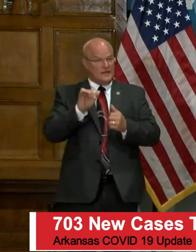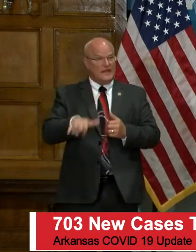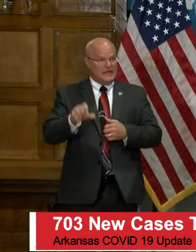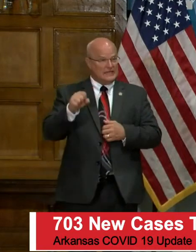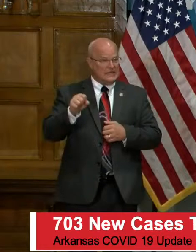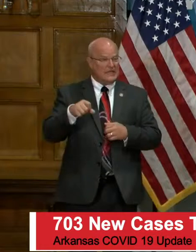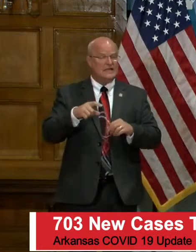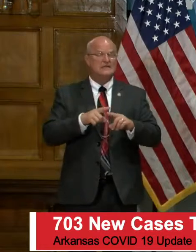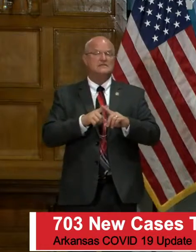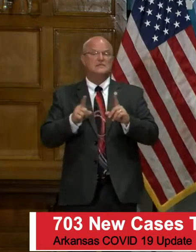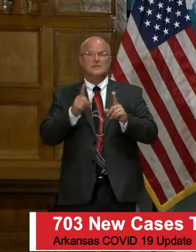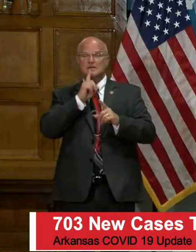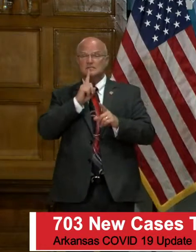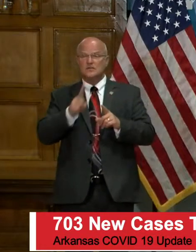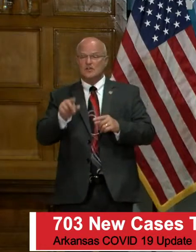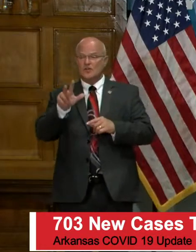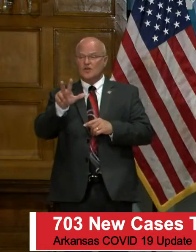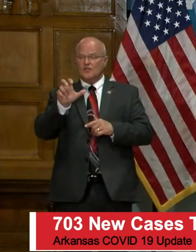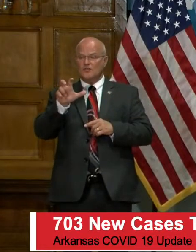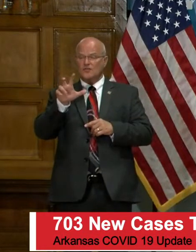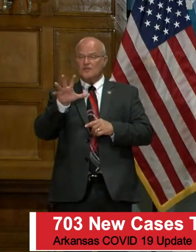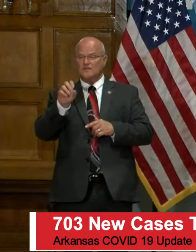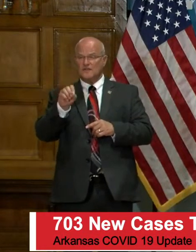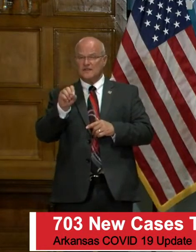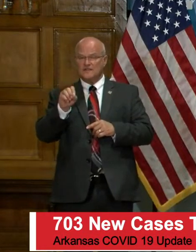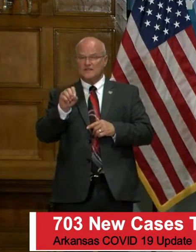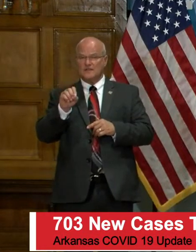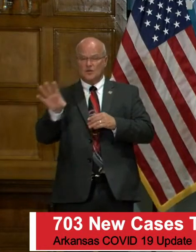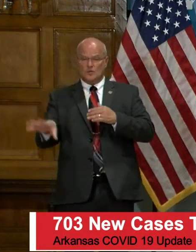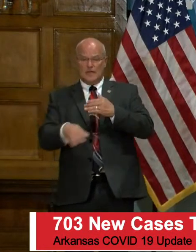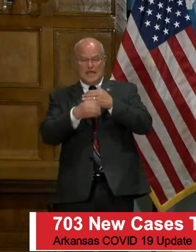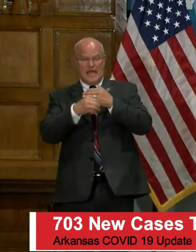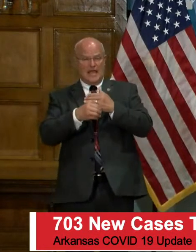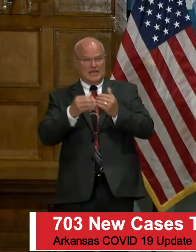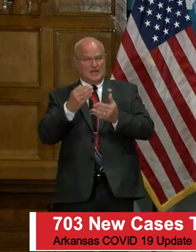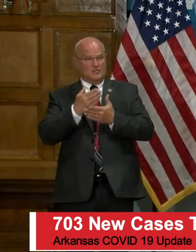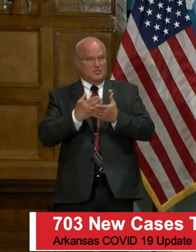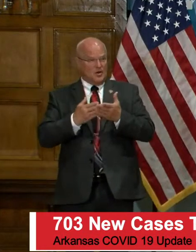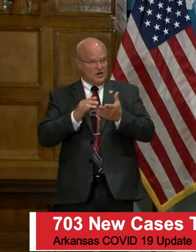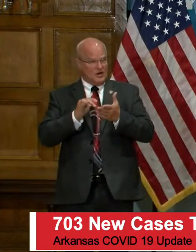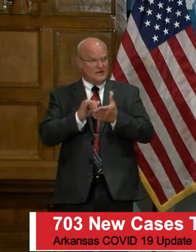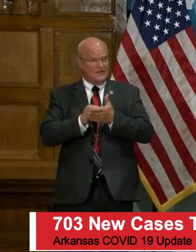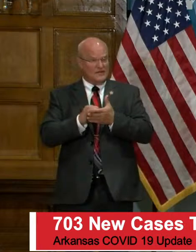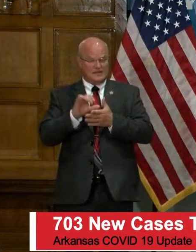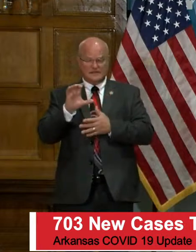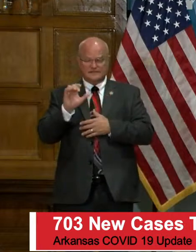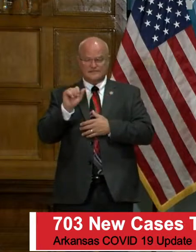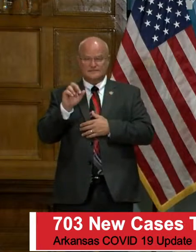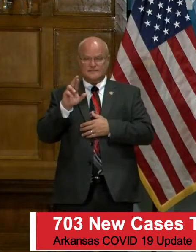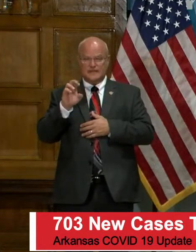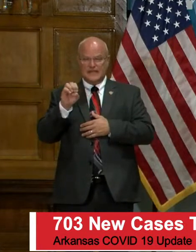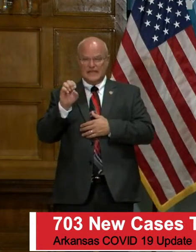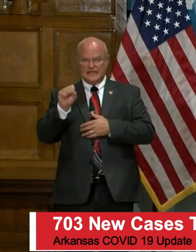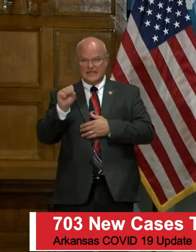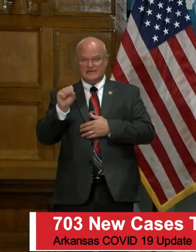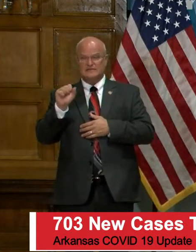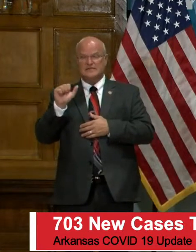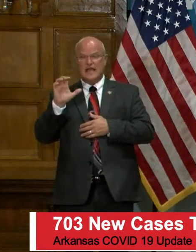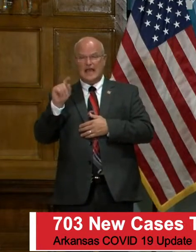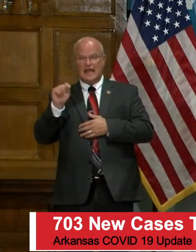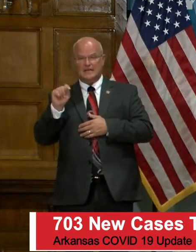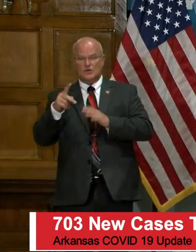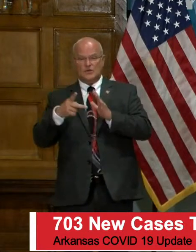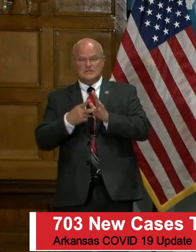that. Certainly the 350 that we will be adding as part of the CARES Act Steering Committee will more